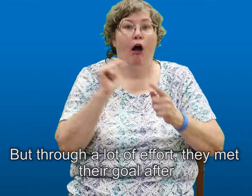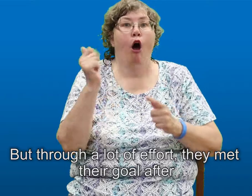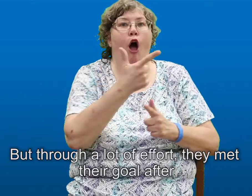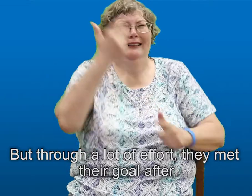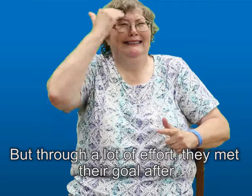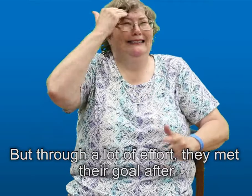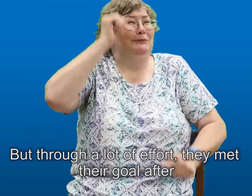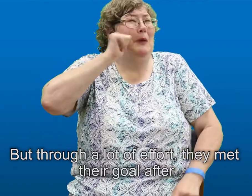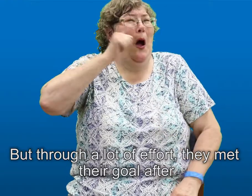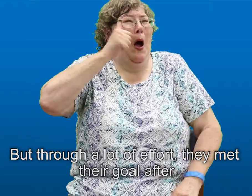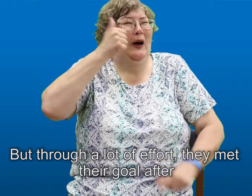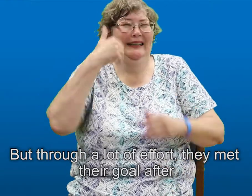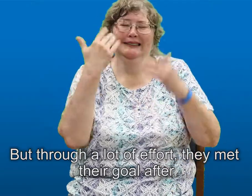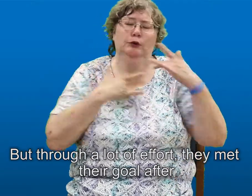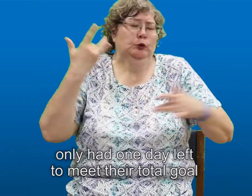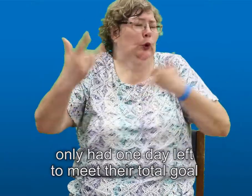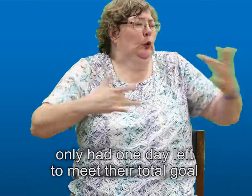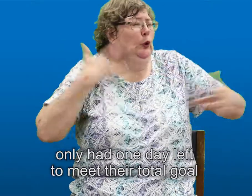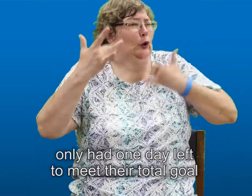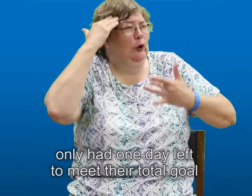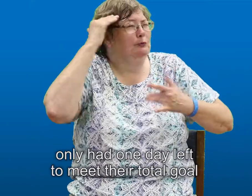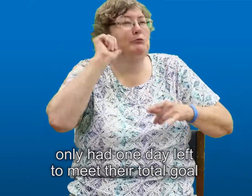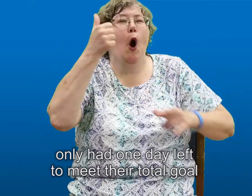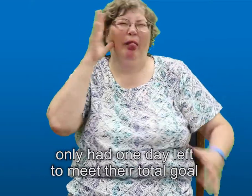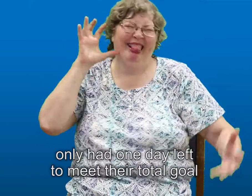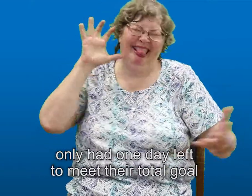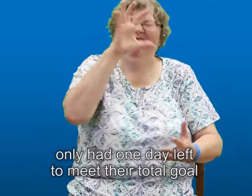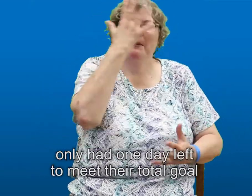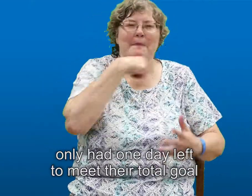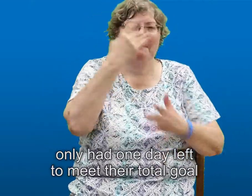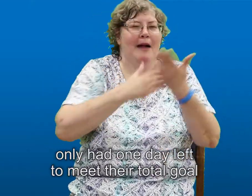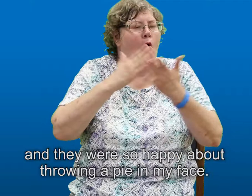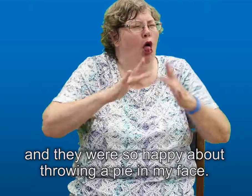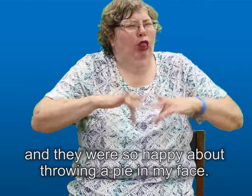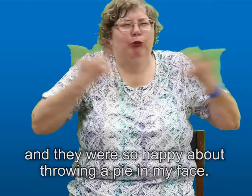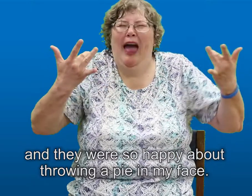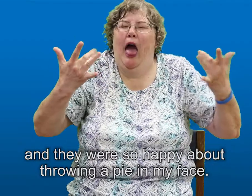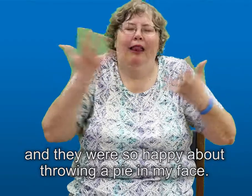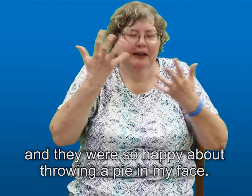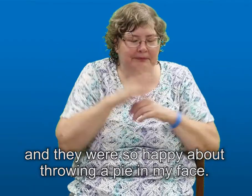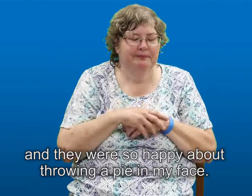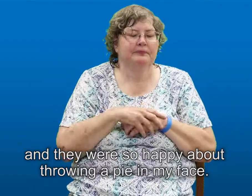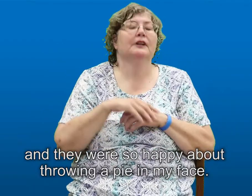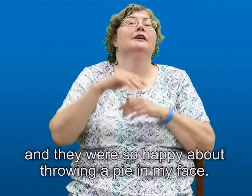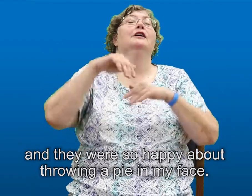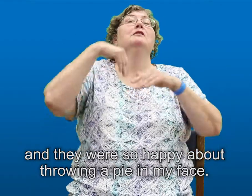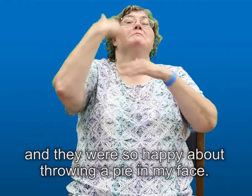effort, they met their goal. And they only had one day left to meet the total goal. And they were so happy about throwing a pie in my face.